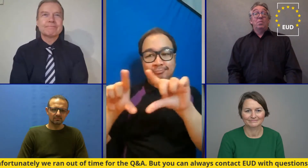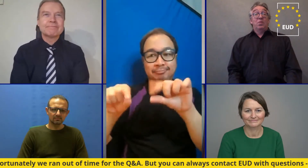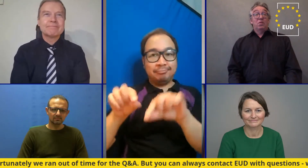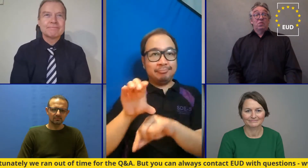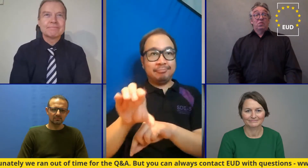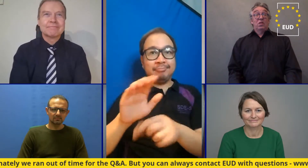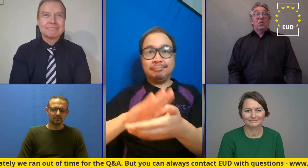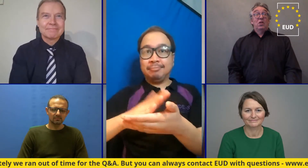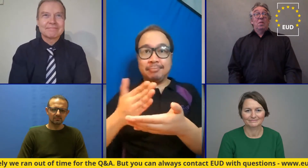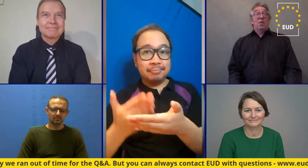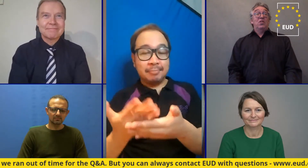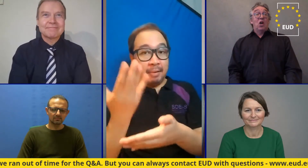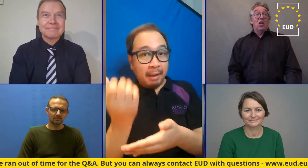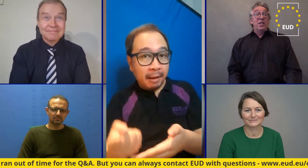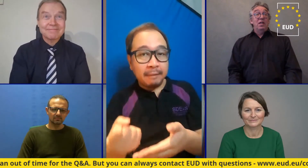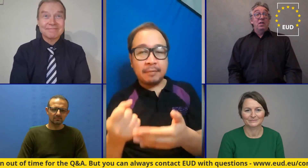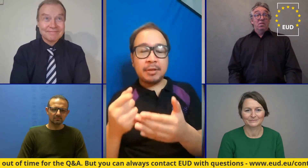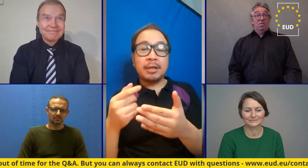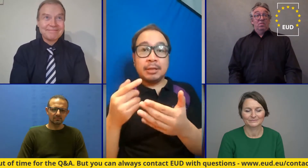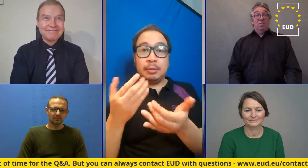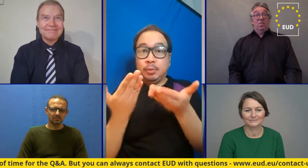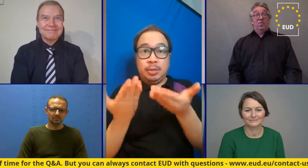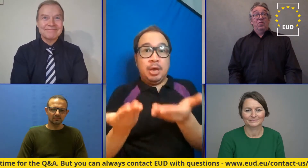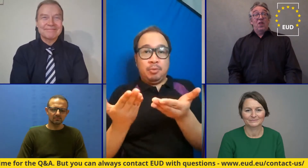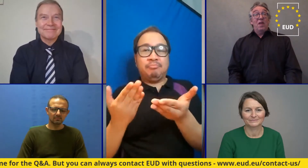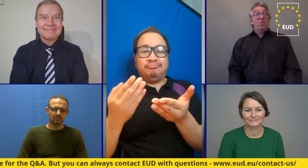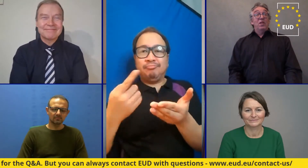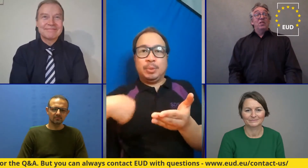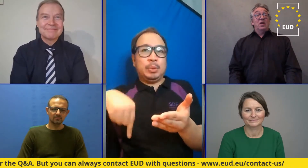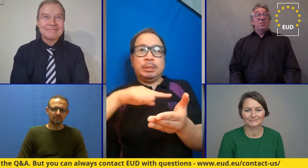example, about the sizing, the frame of the interpreter.